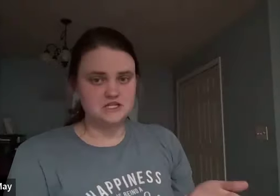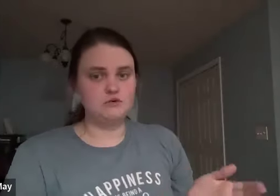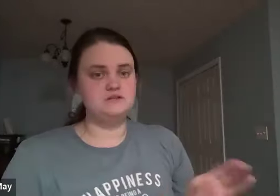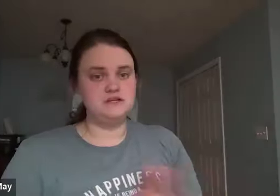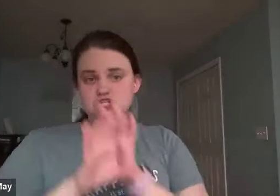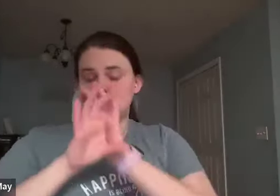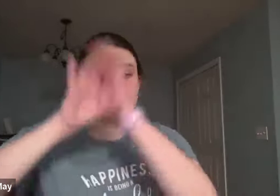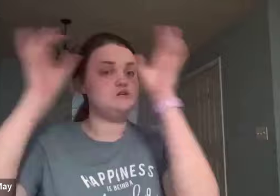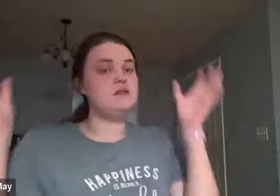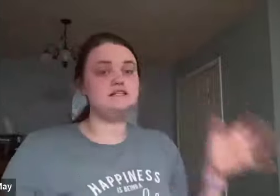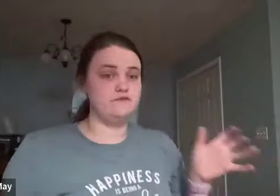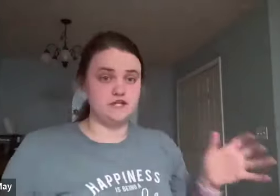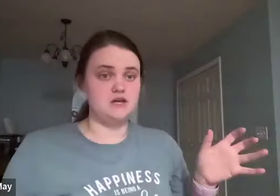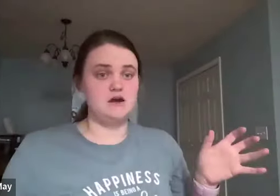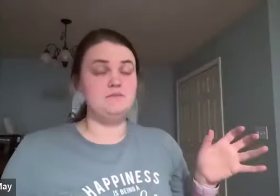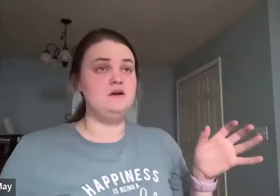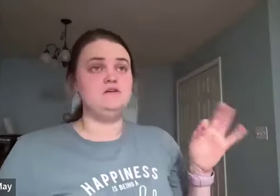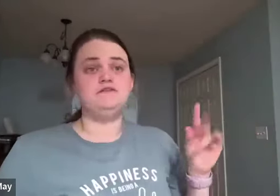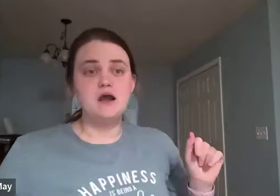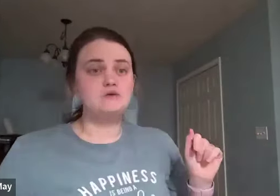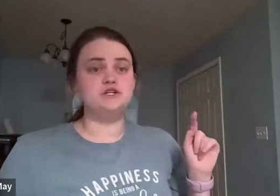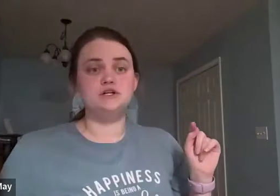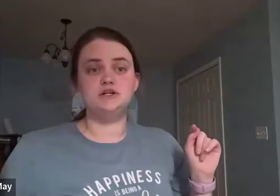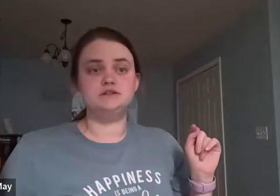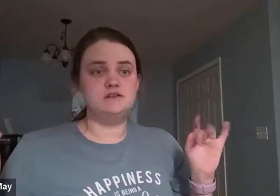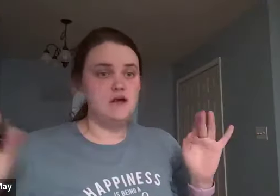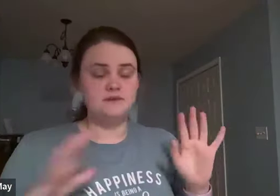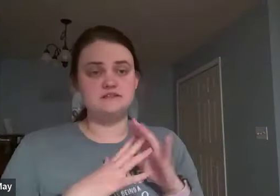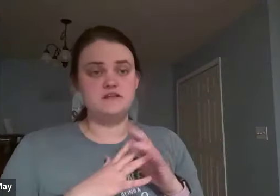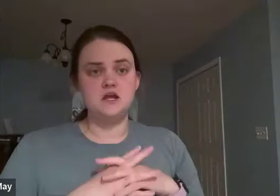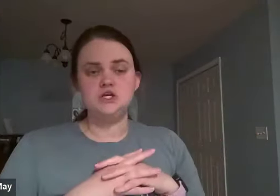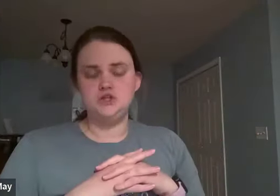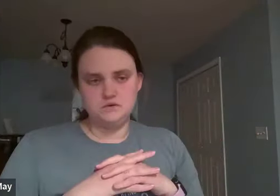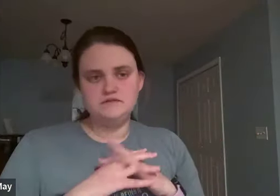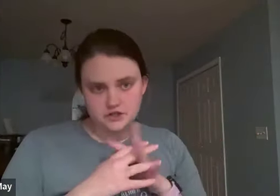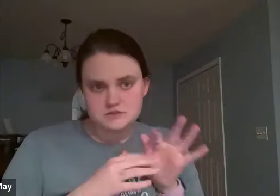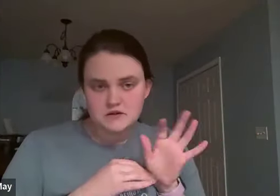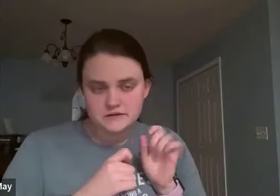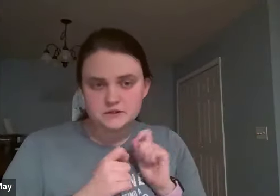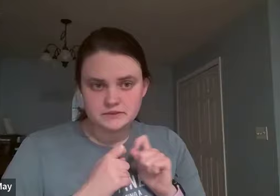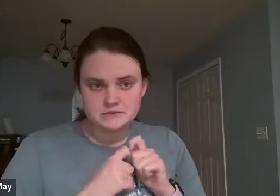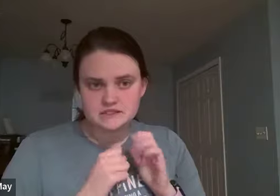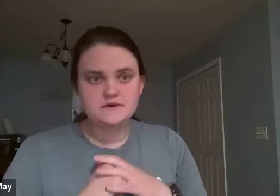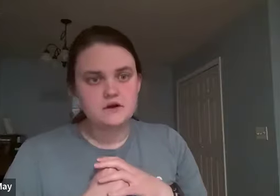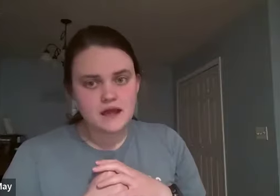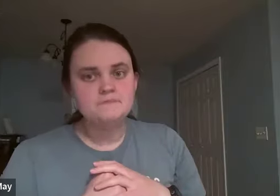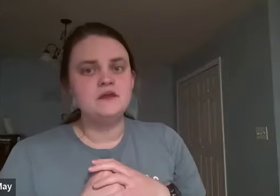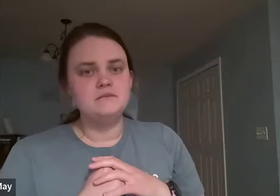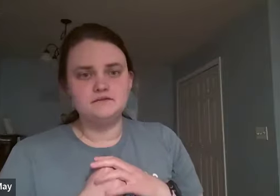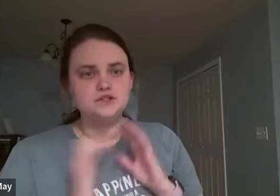is going to be just the generalized fish. Flounder, tilapia, things like that. You would finger spell if you were being specific on that. But if you're just